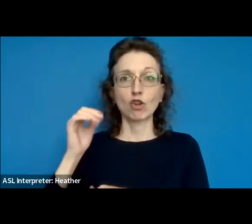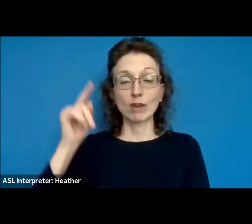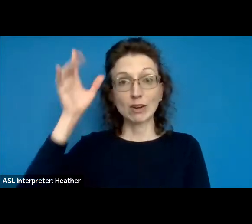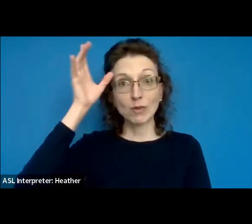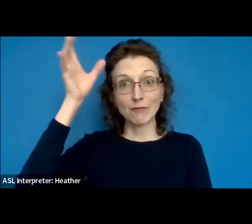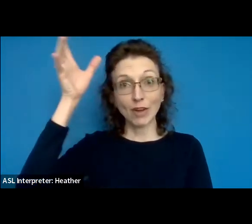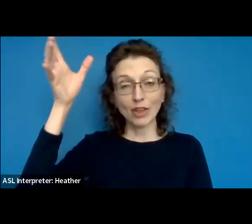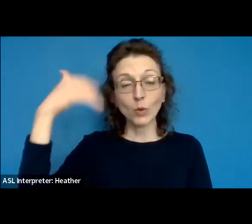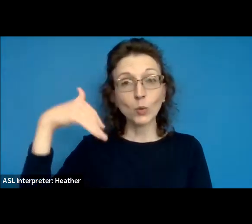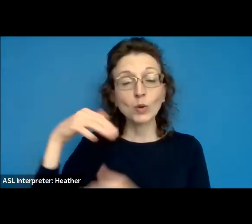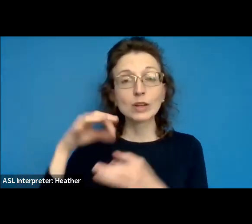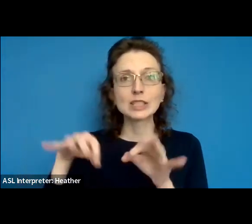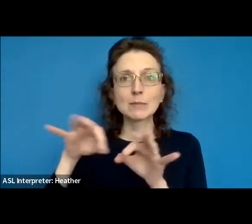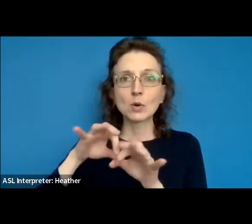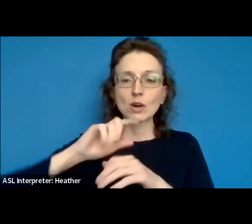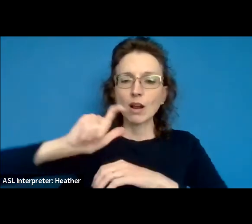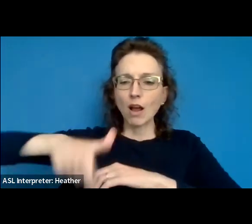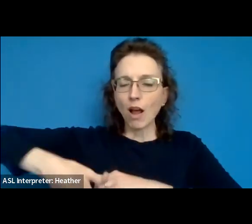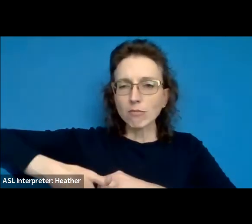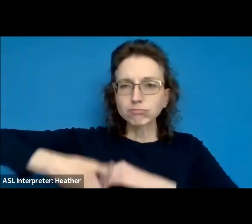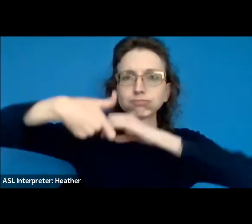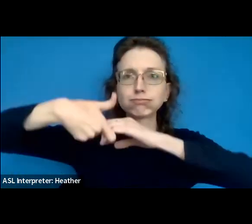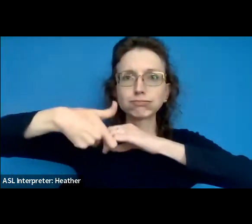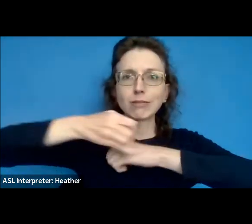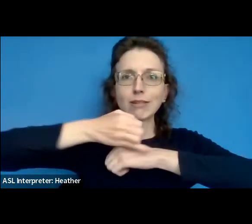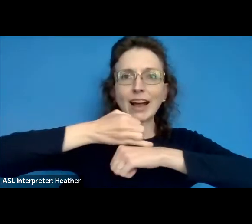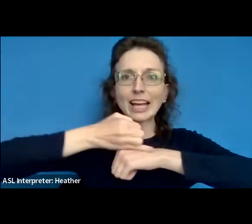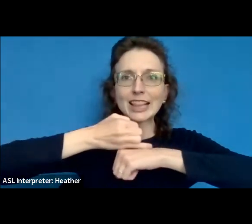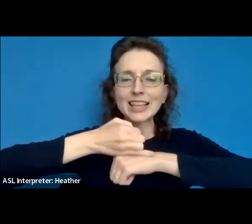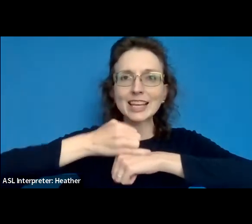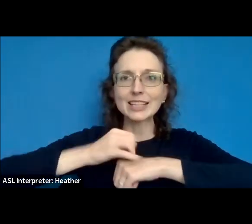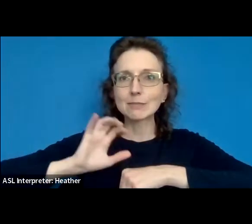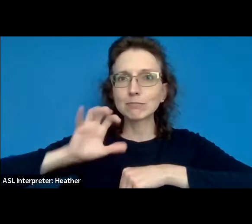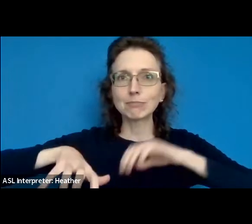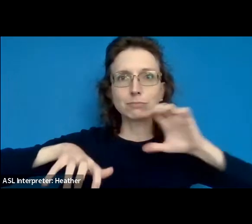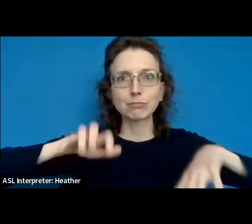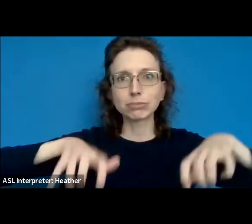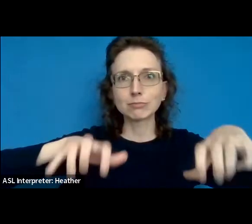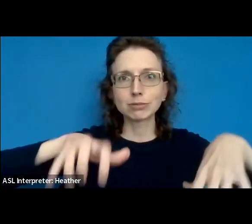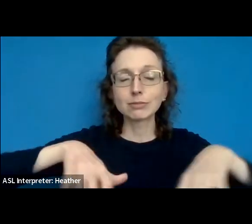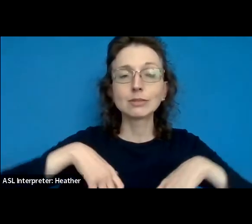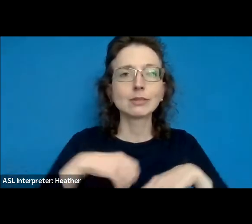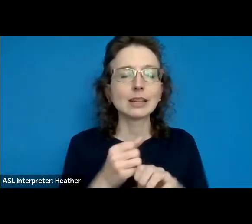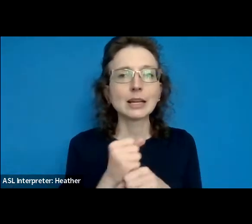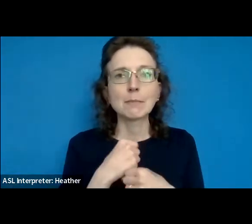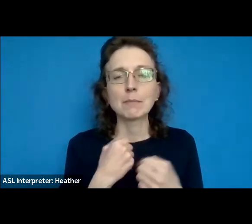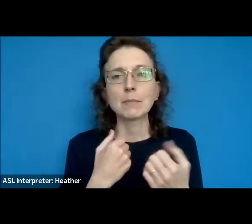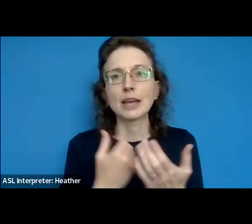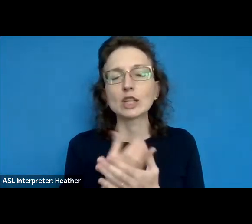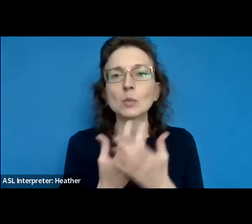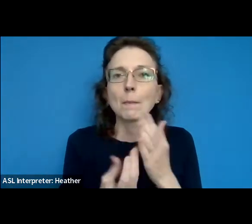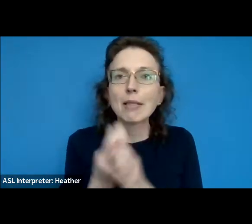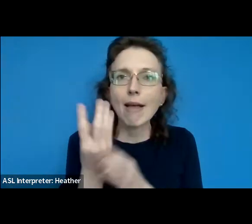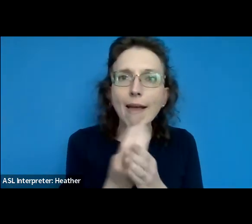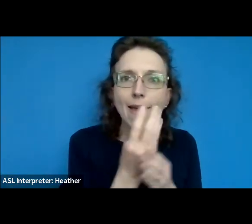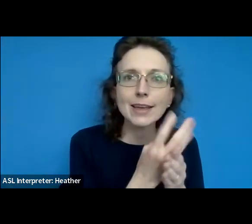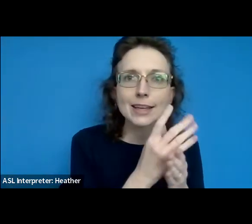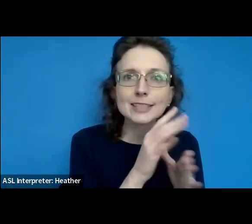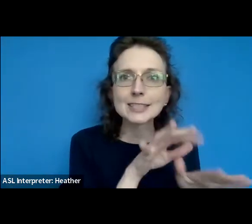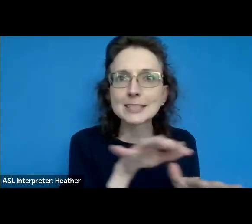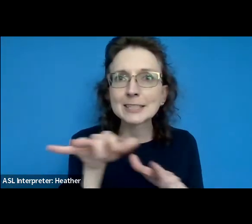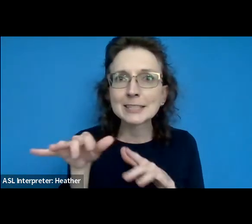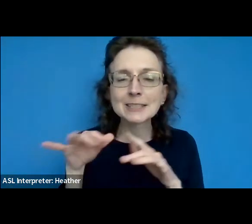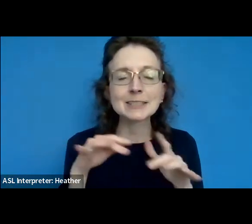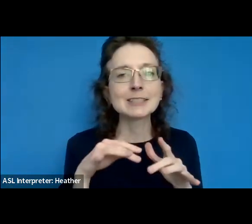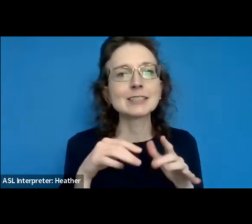very important because he fished up islands. He created new plants